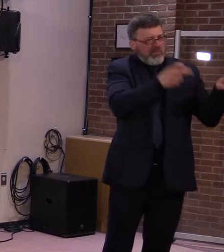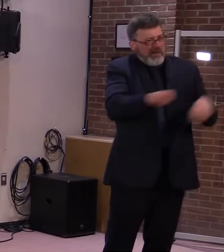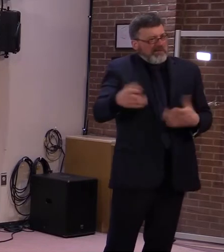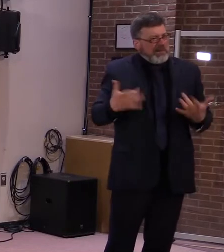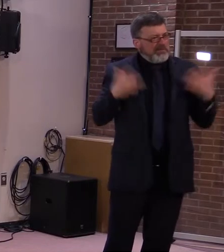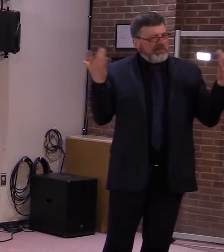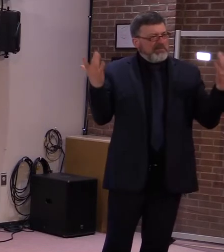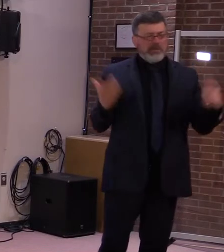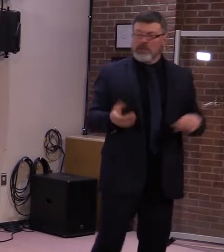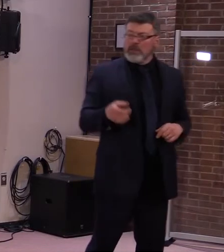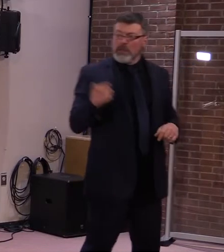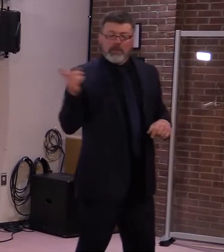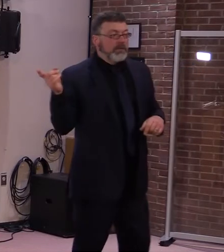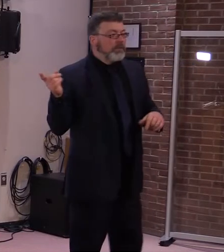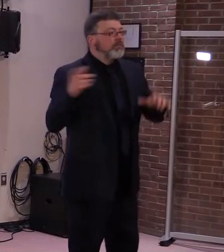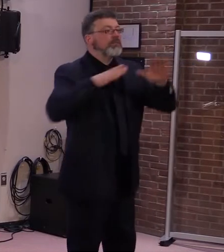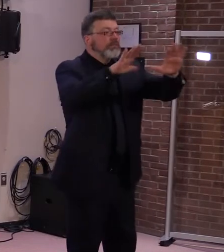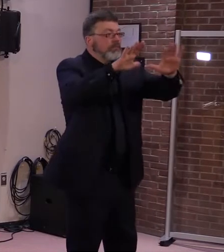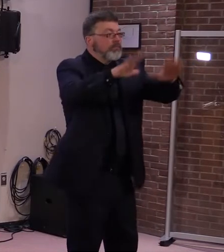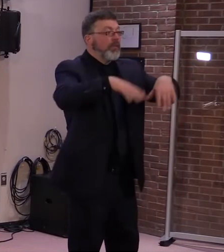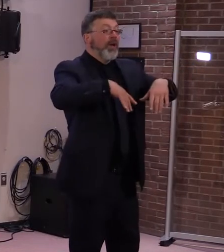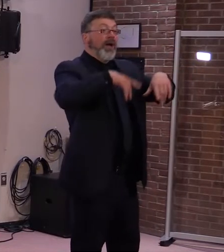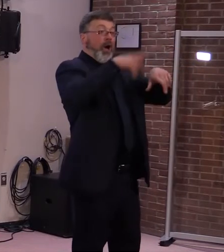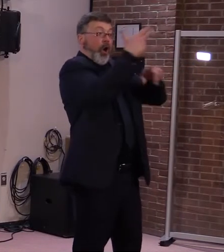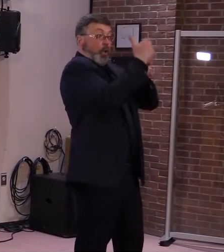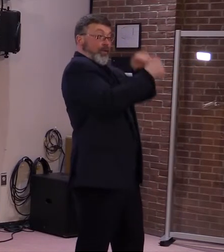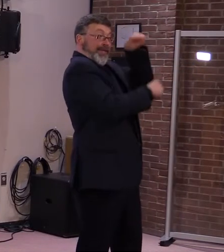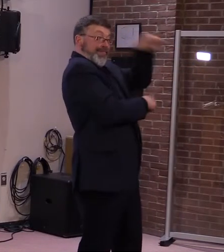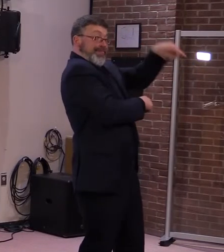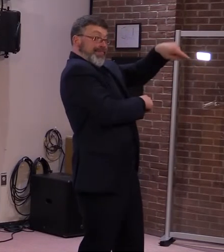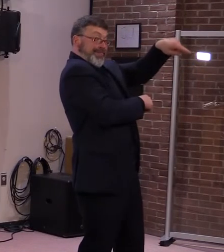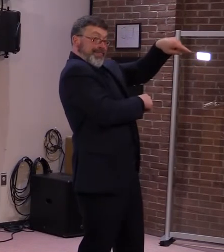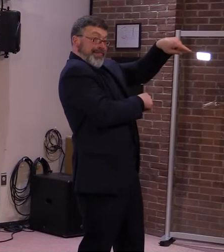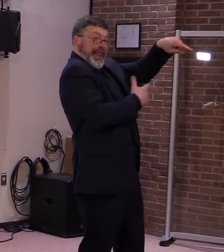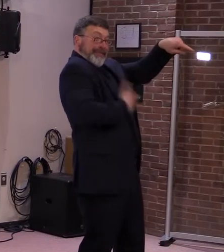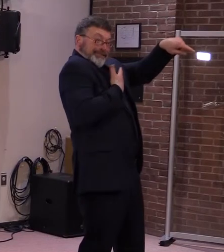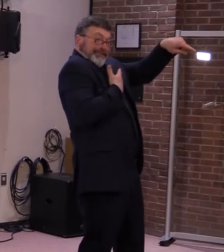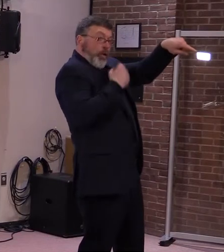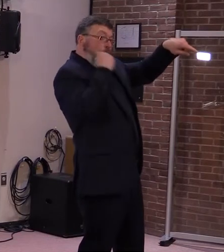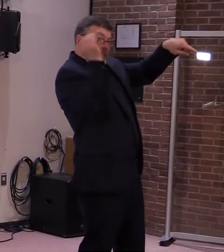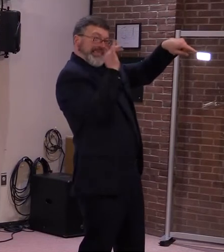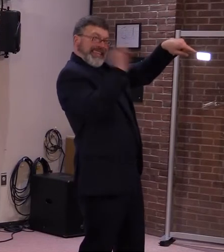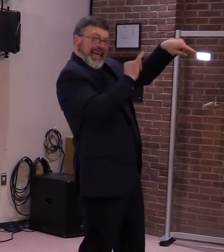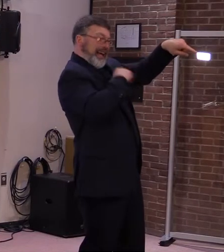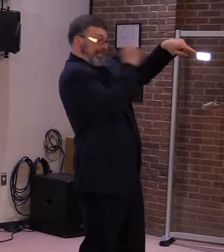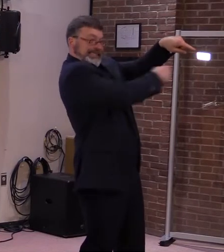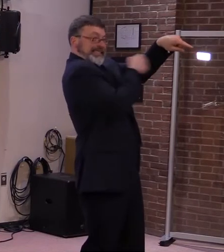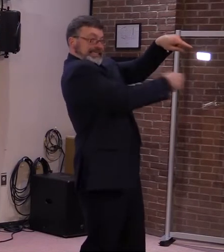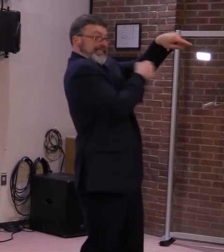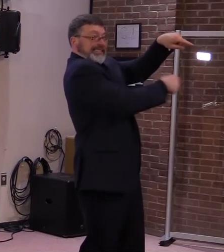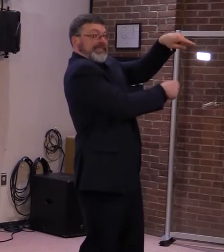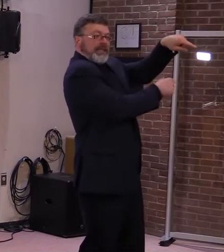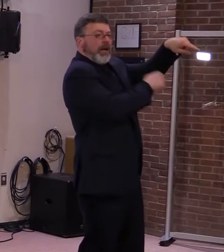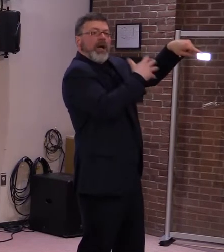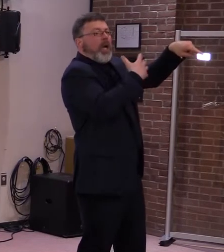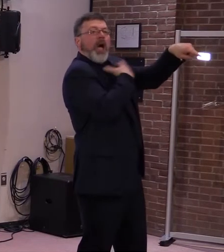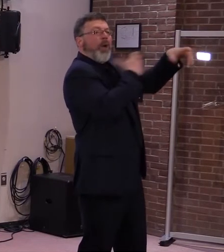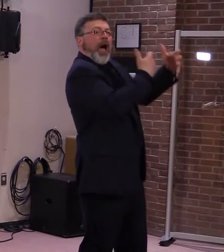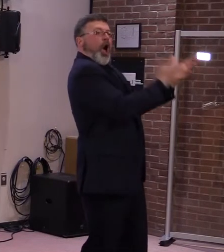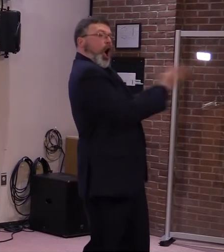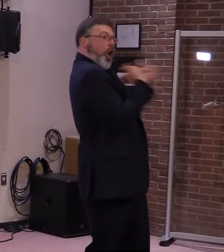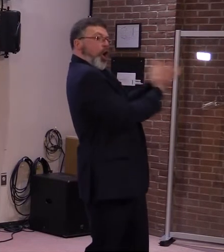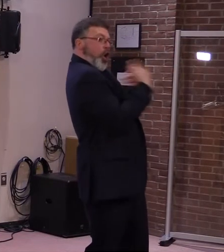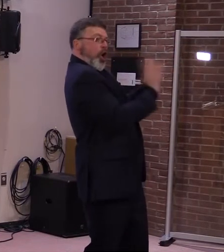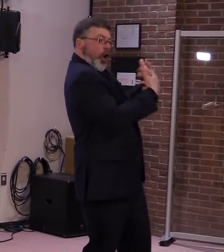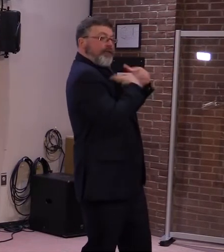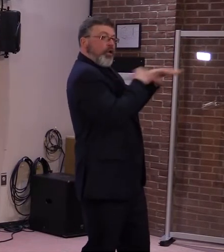who are currently housed and in the future, but it will see a declining program as we see other funds that have been introduced, increasing